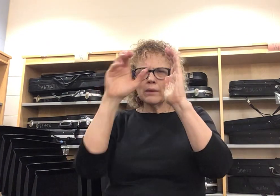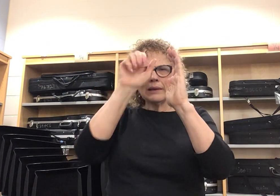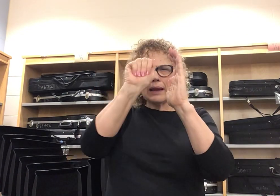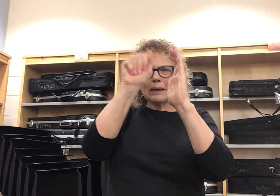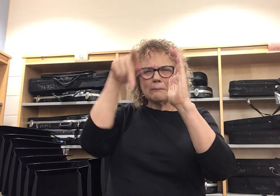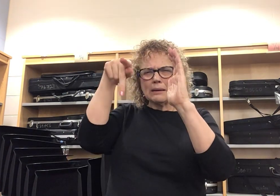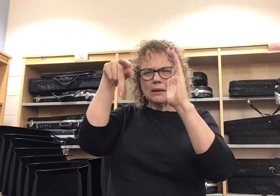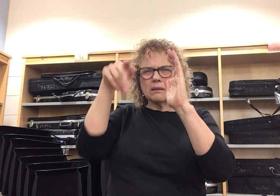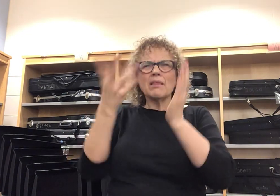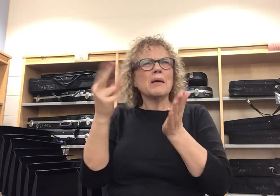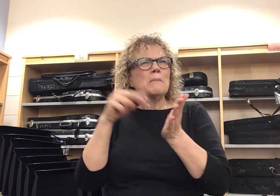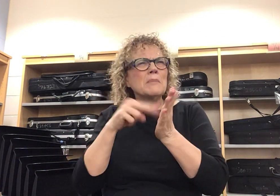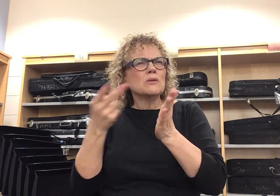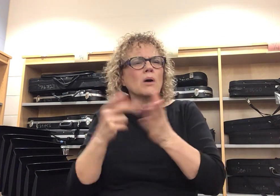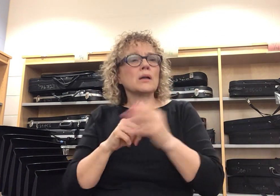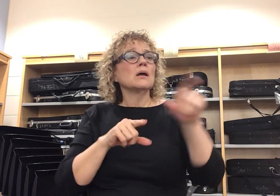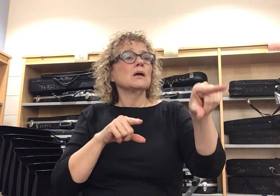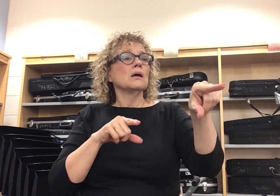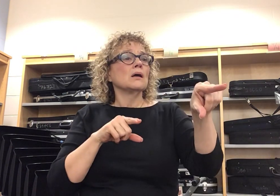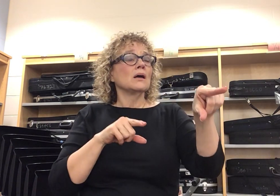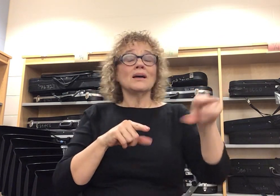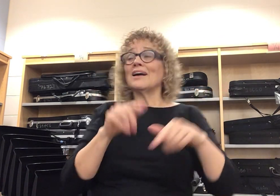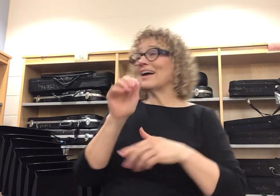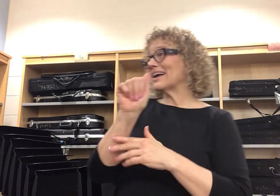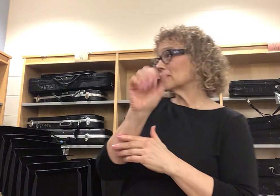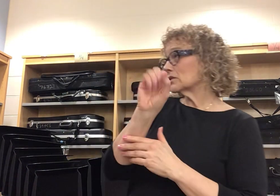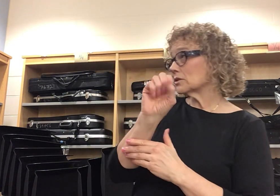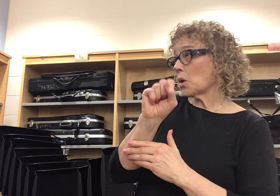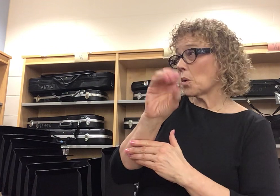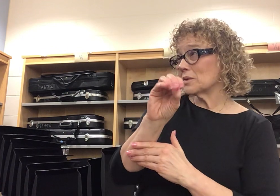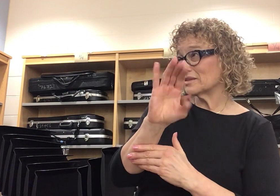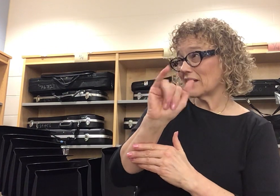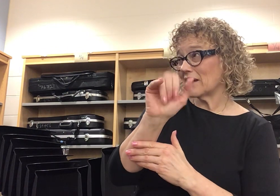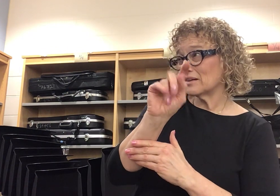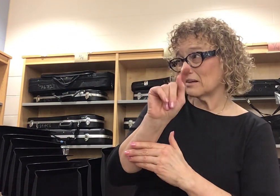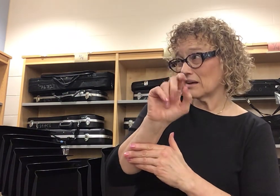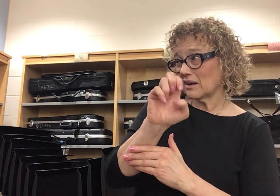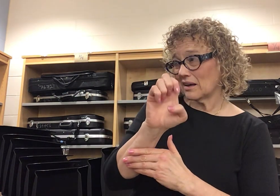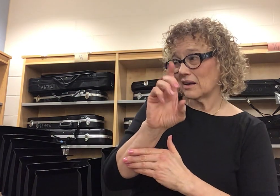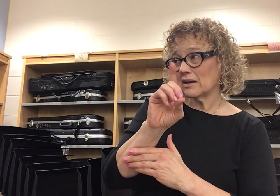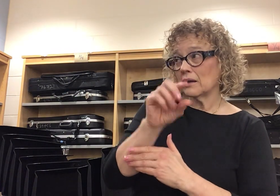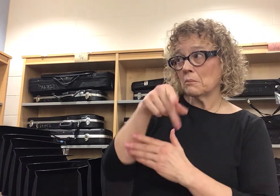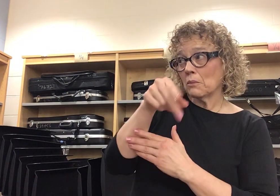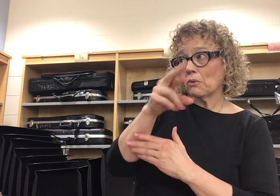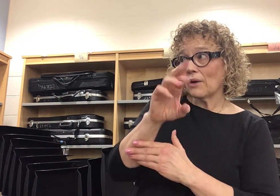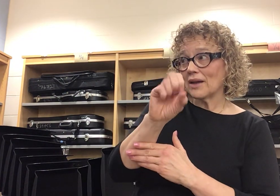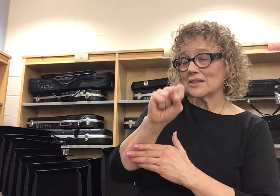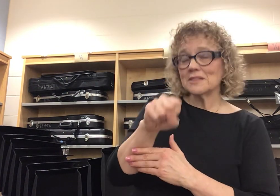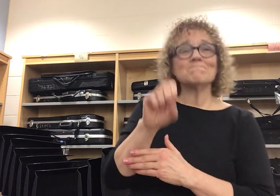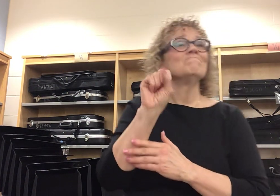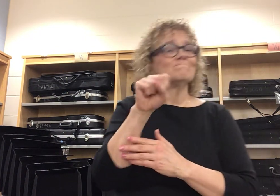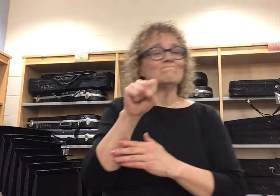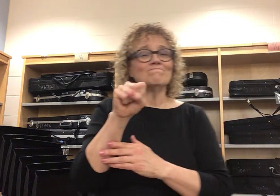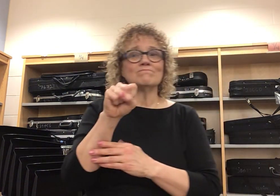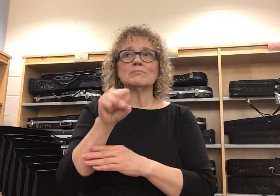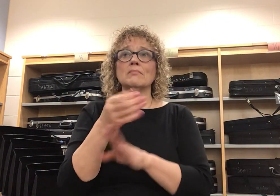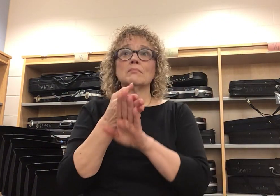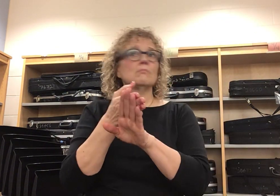Jonathan? Associated Press. Associated Press. And then before the AP it says Washington. Well, that tells you where